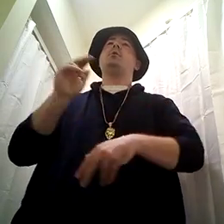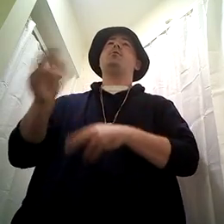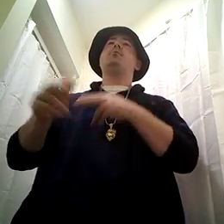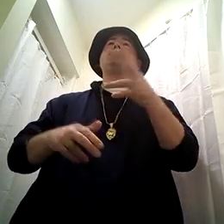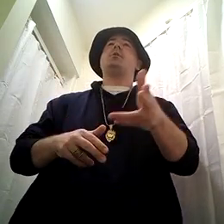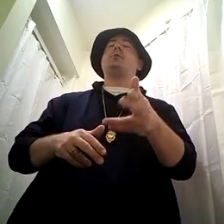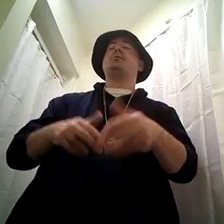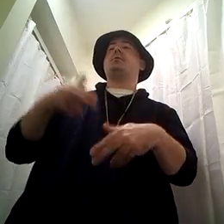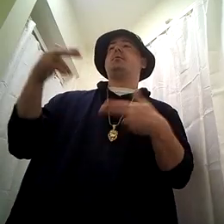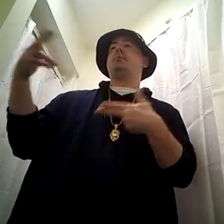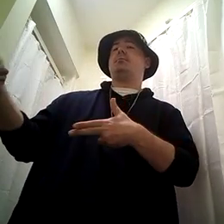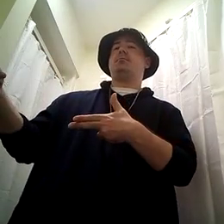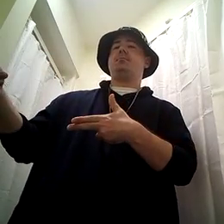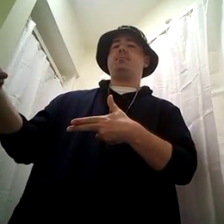of Hot Madras.